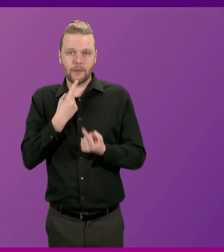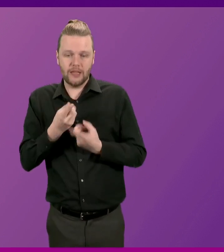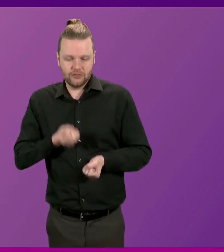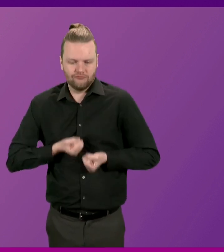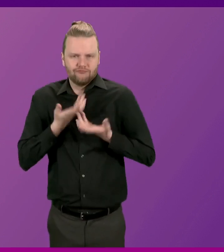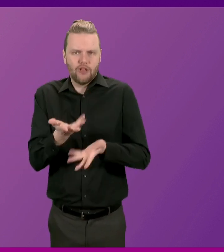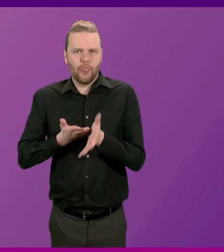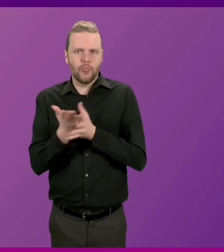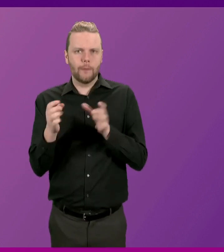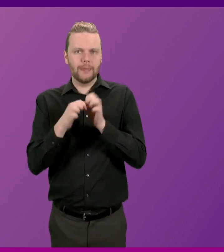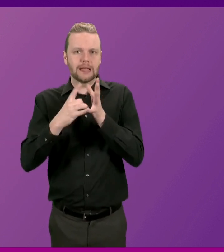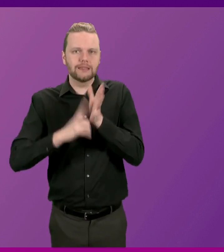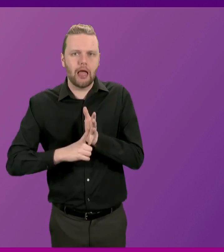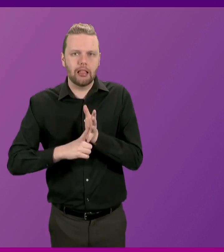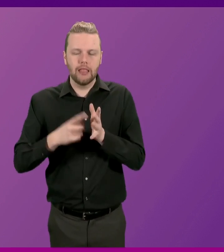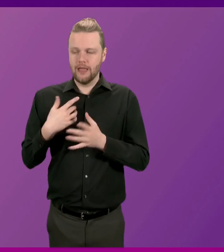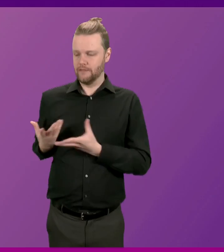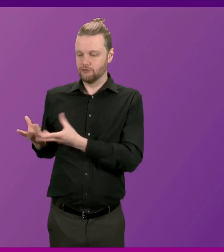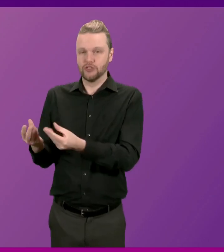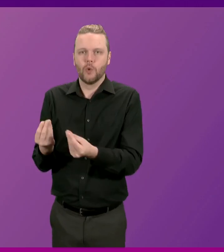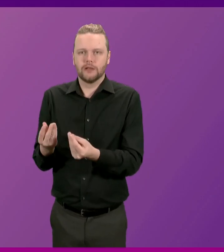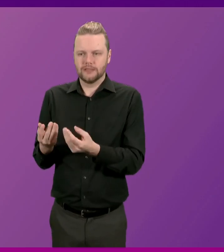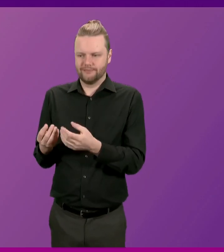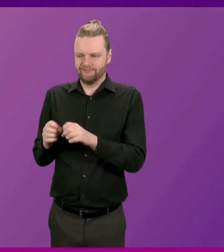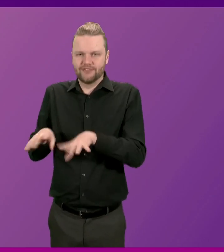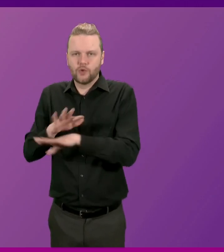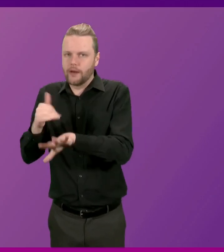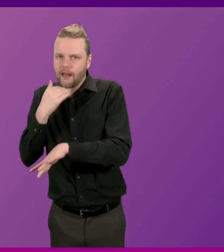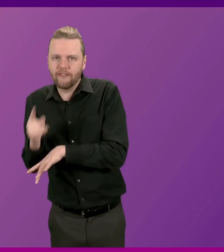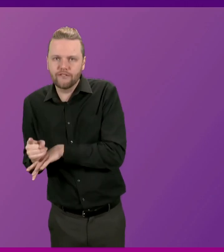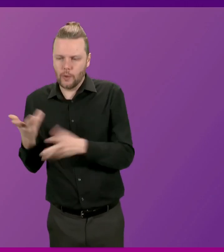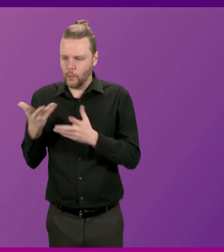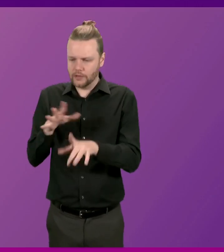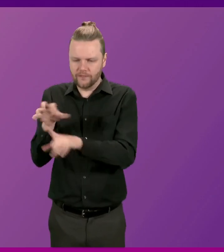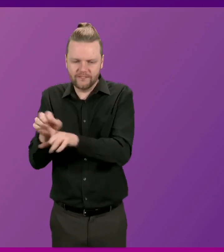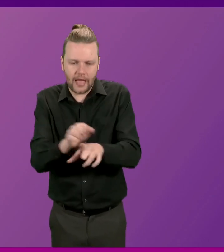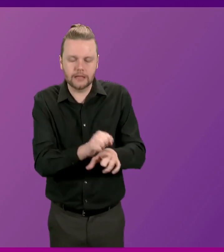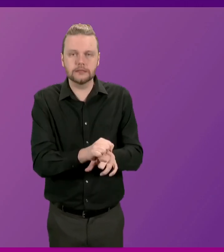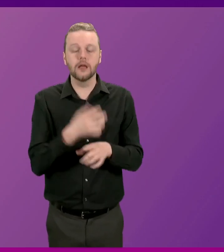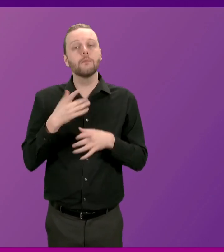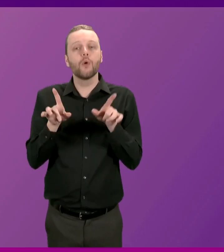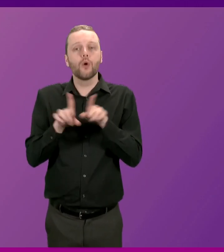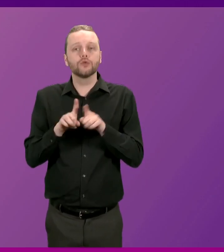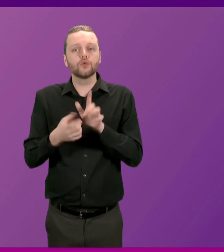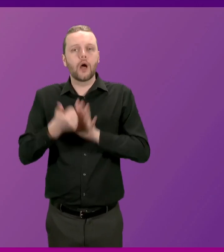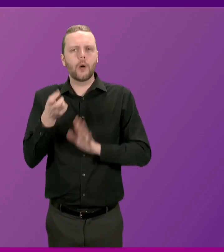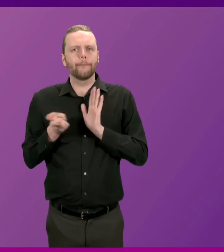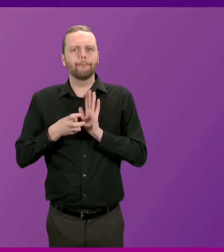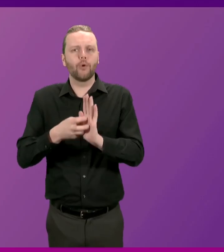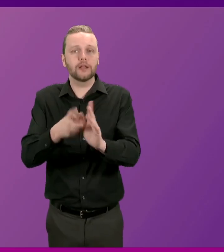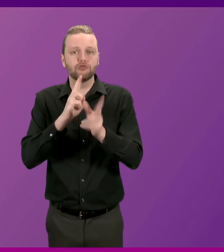Sign Language, where the resources are lacking, where to find them, and also things like even how to book